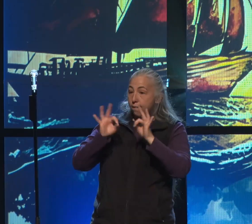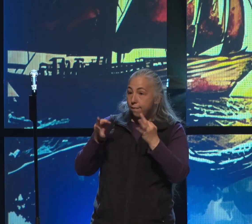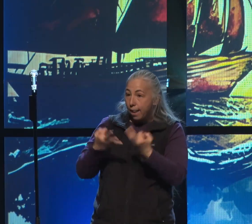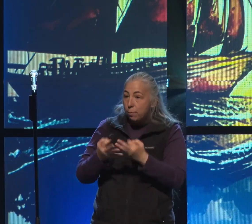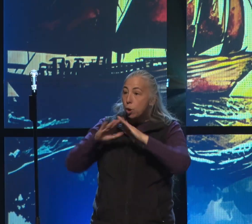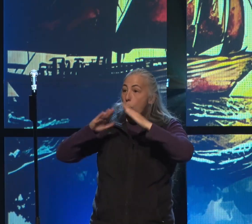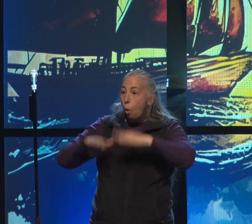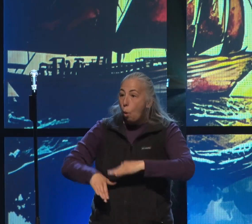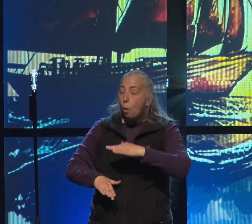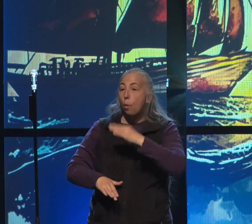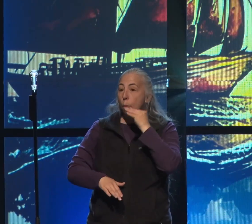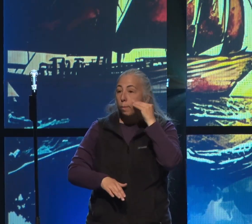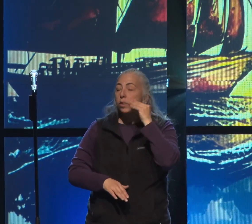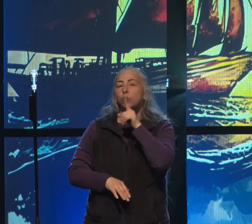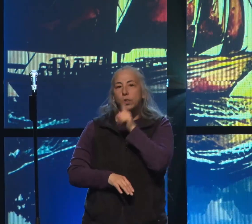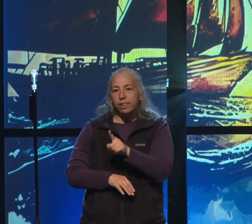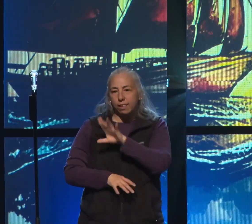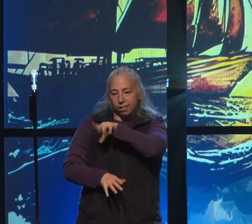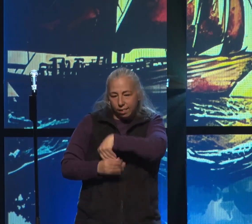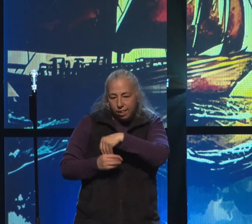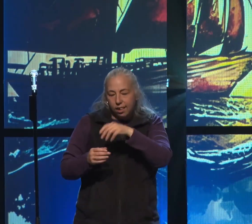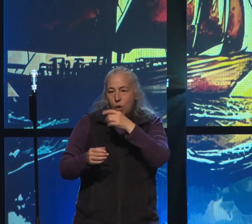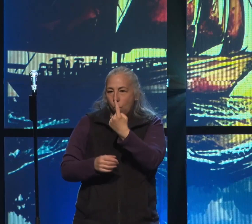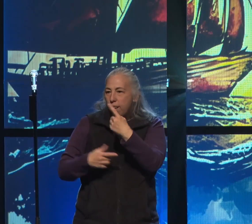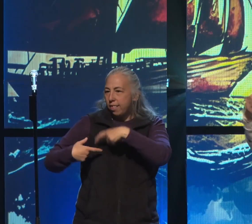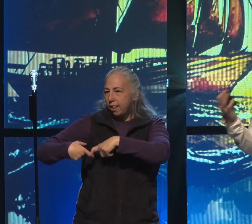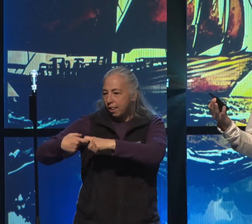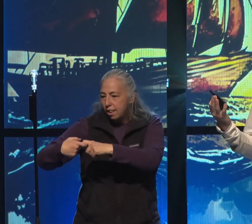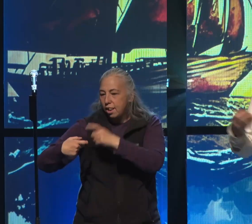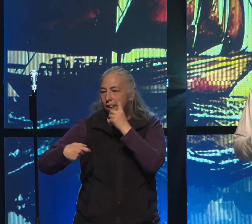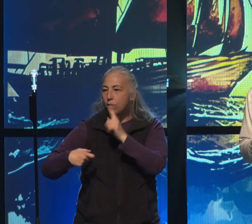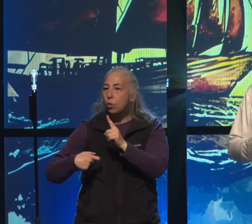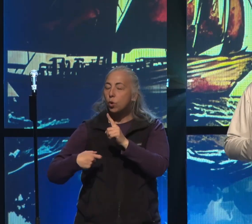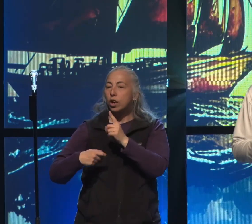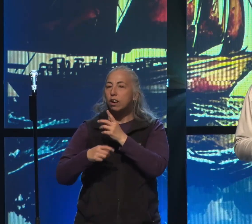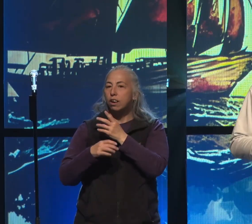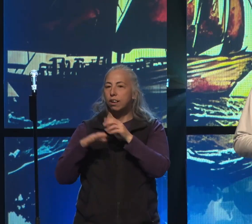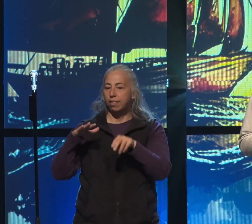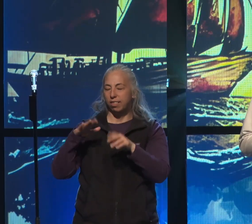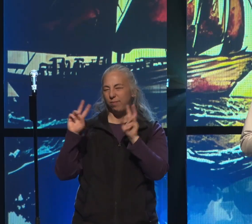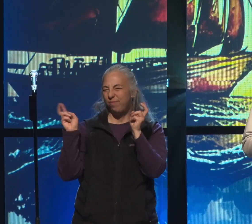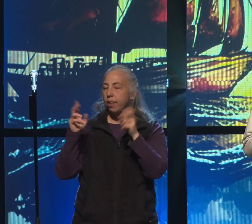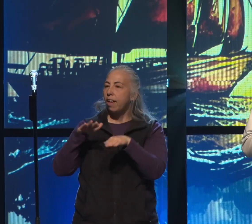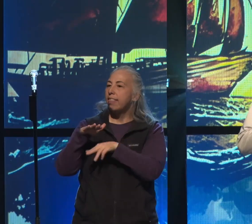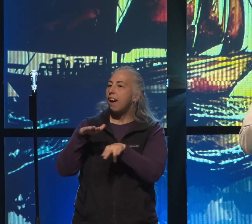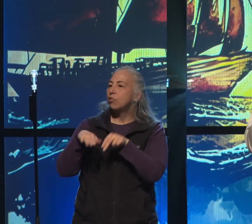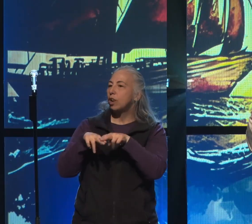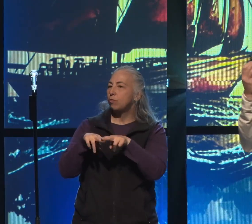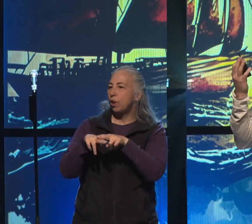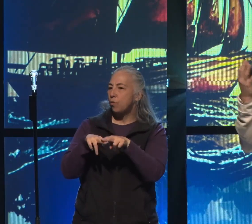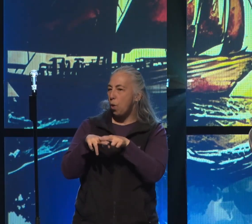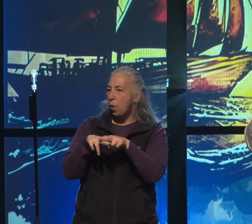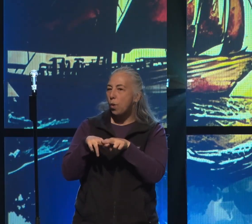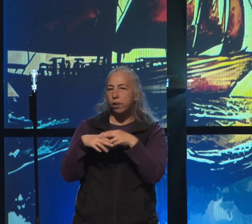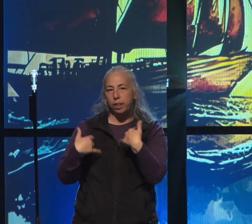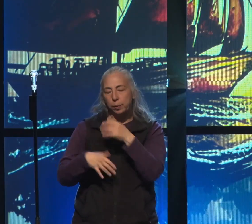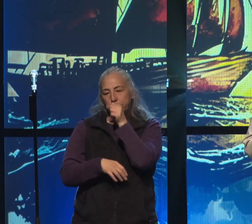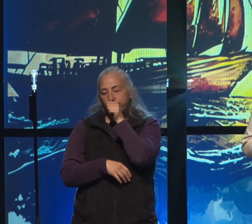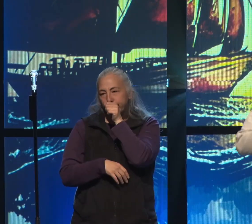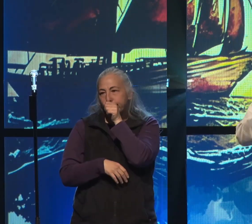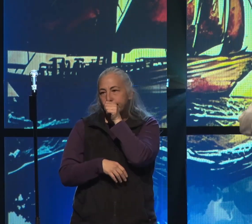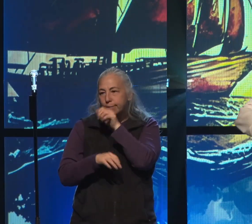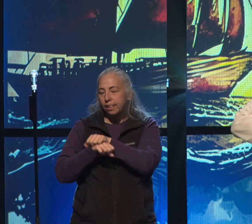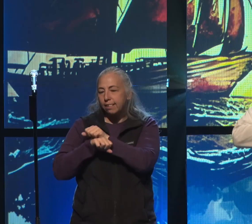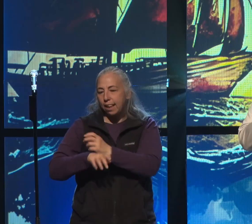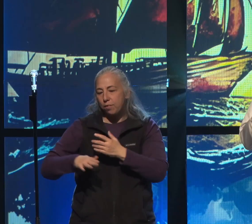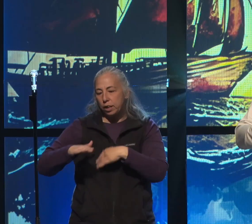was deeply involved in fighting slavery and in bringing freedom to this country. And so they were very, very deeply